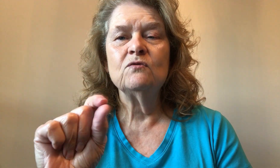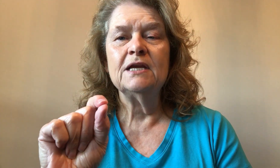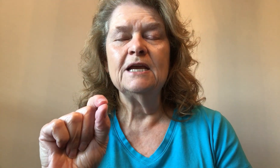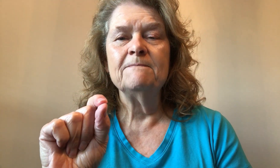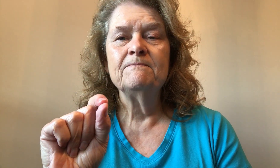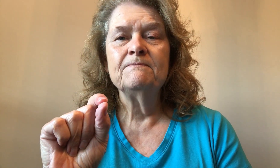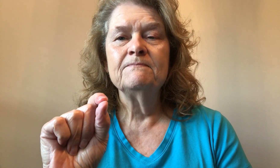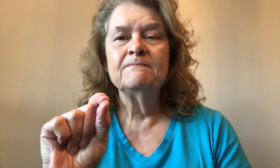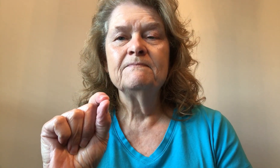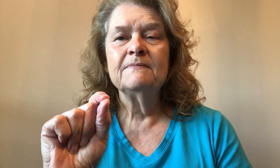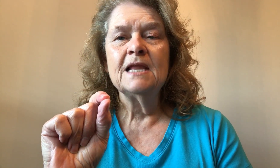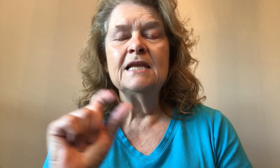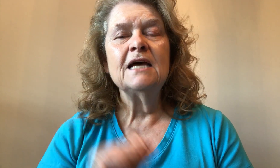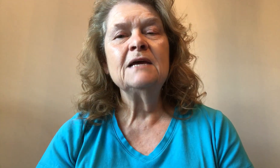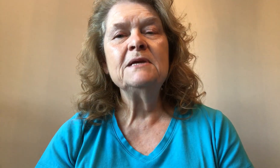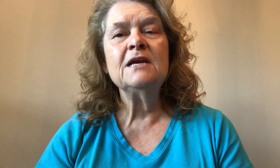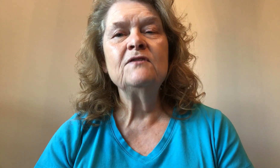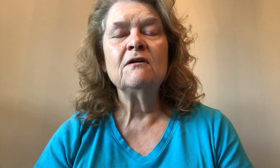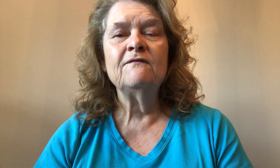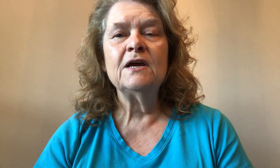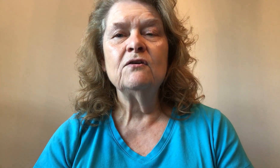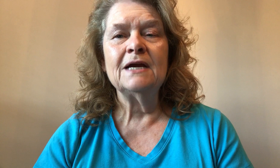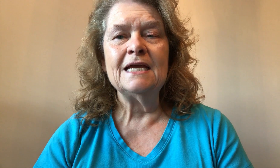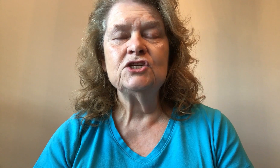20. Now let me give you a variation.